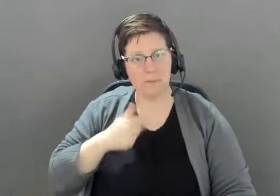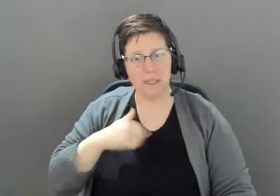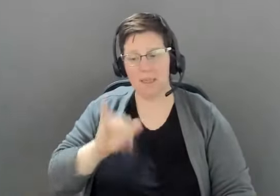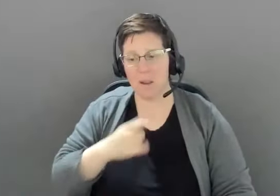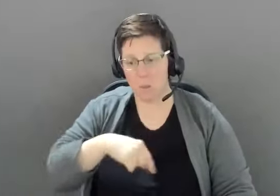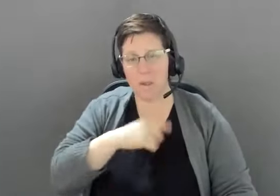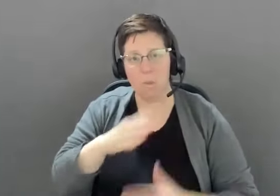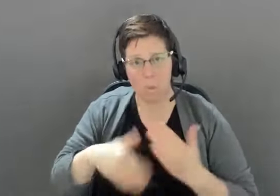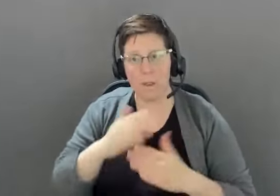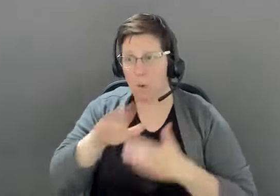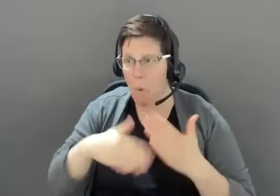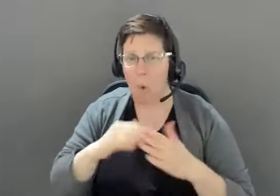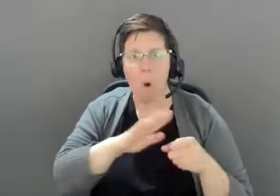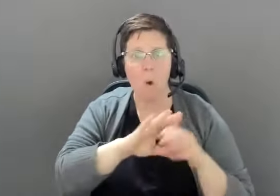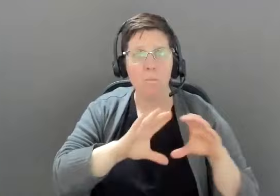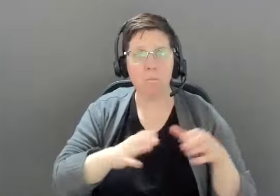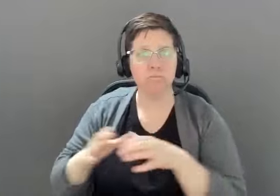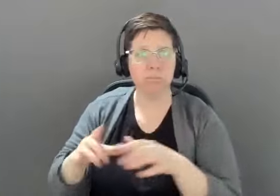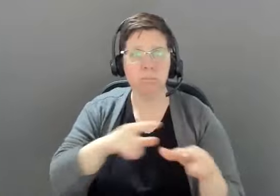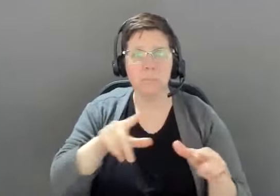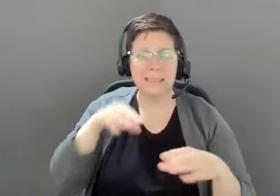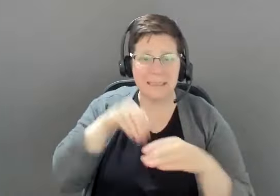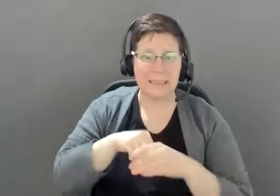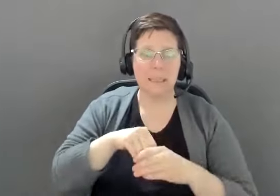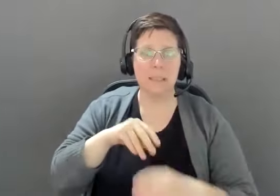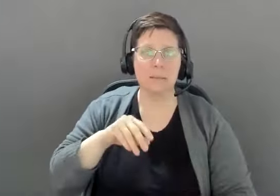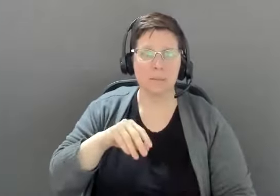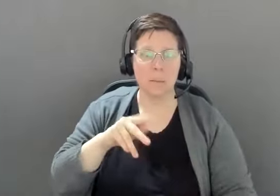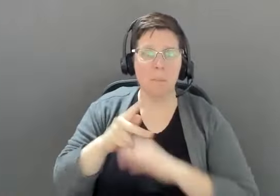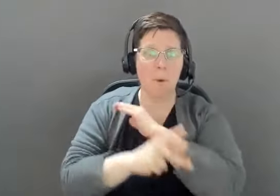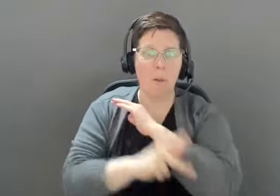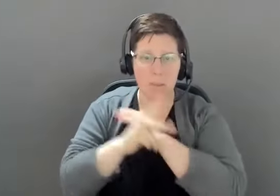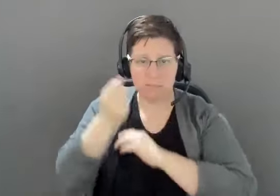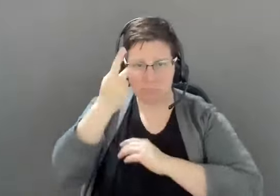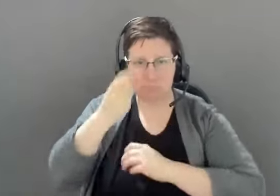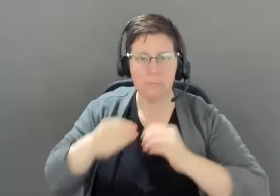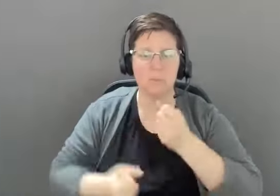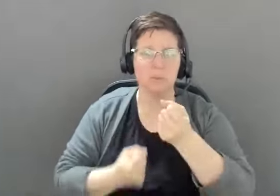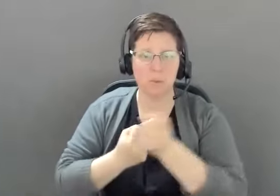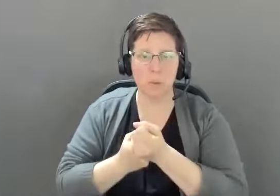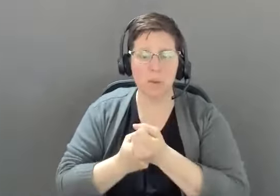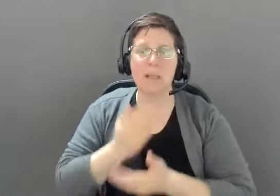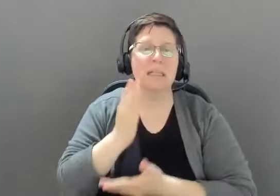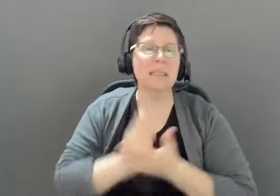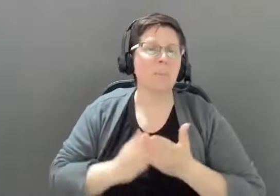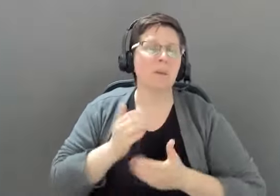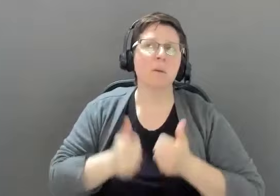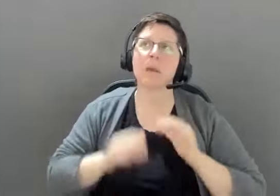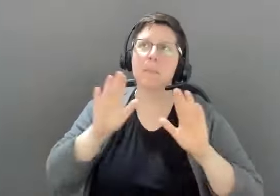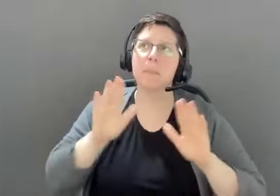parties in Parliament to get behind. And so some of the amazing champions on the House of